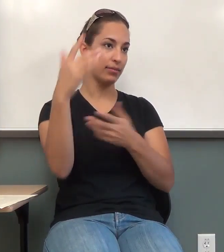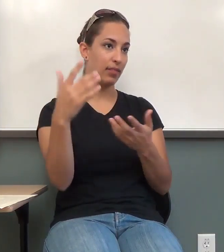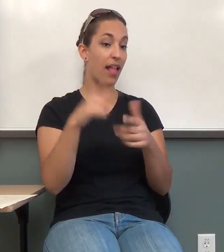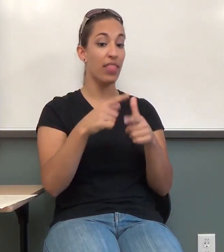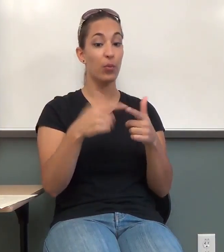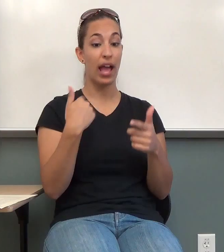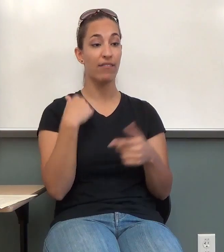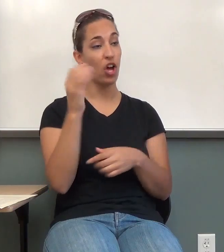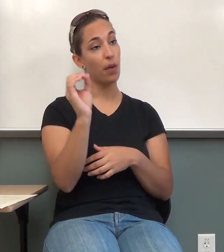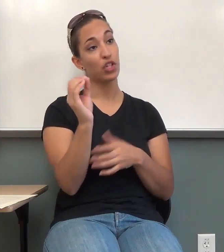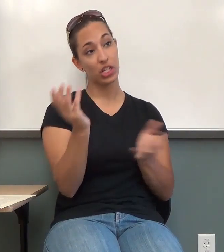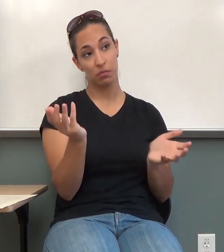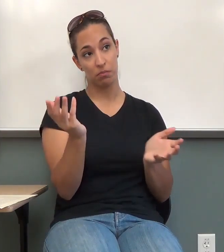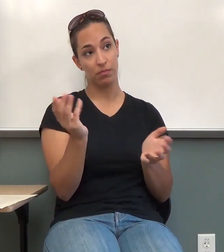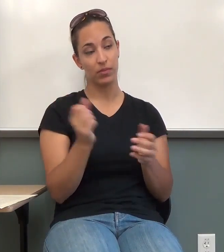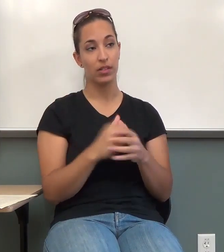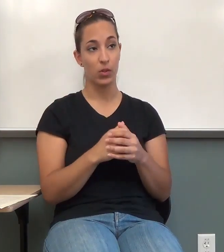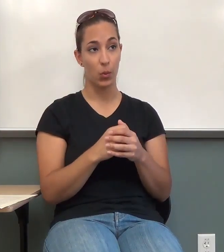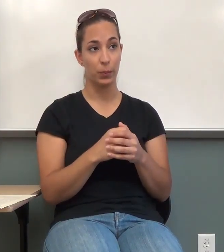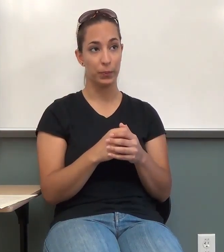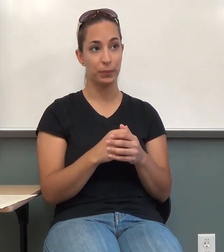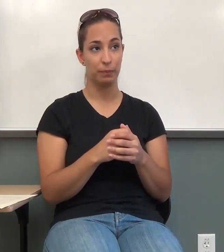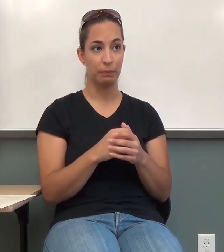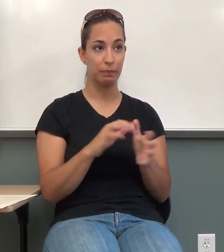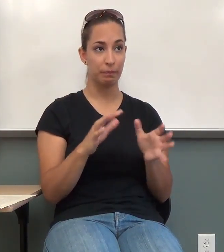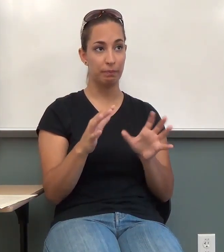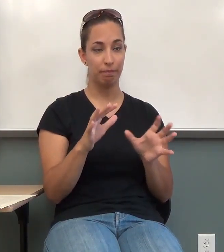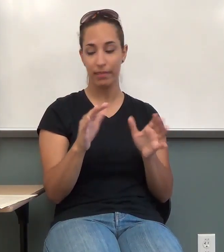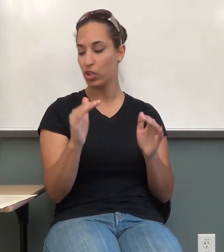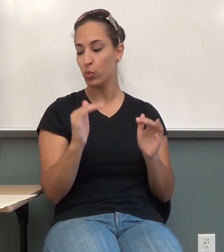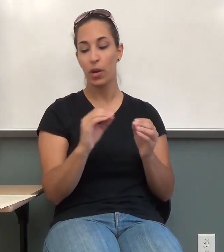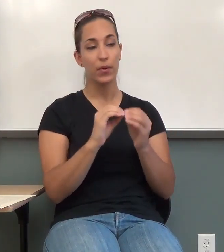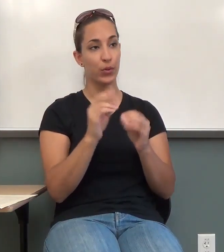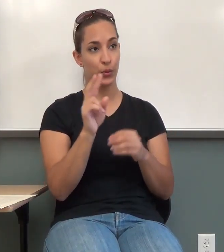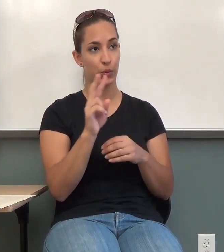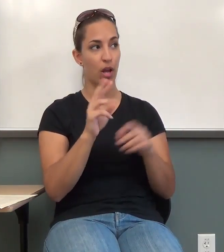don't we? Number two, Maria.